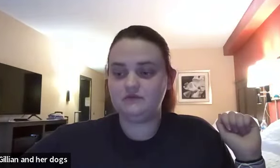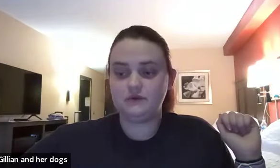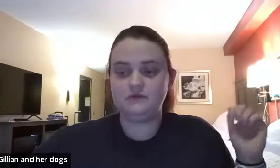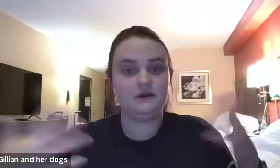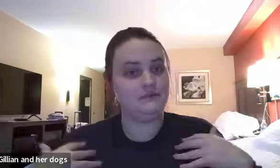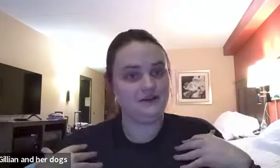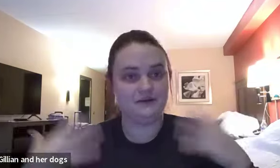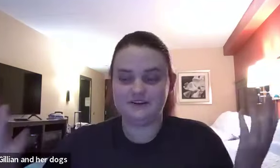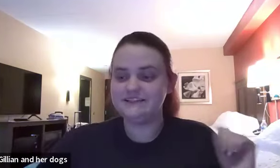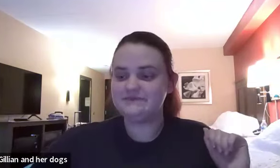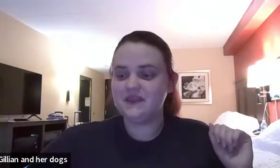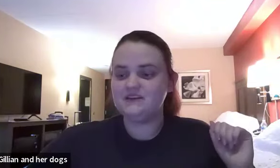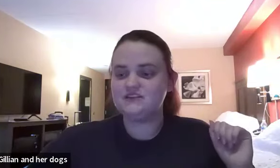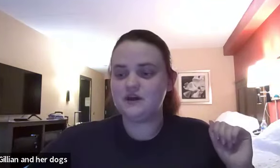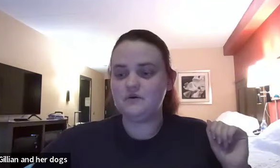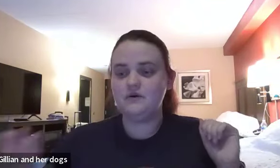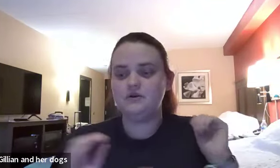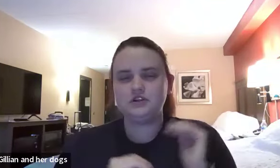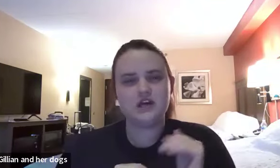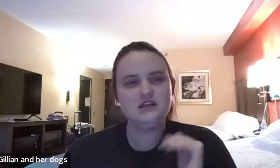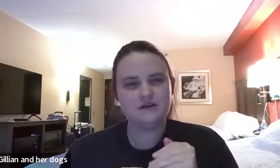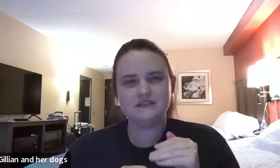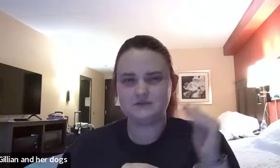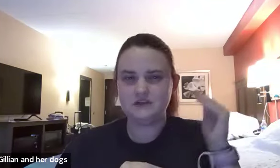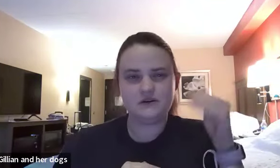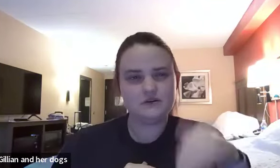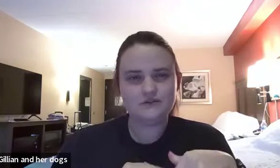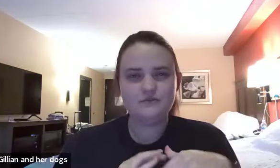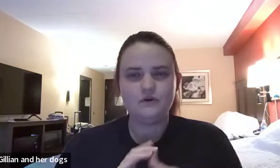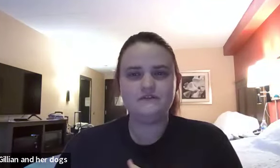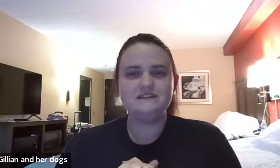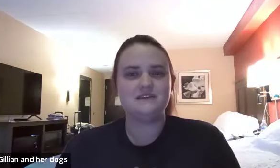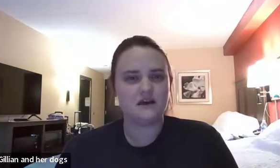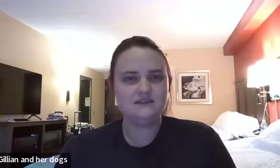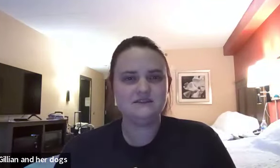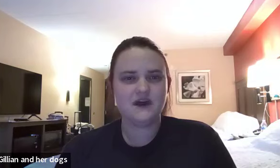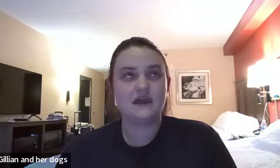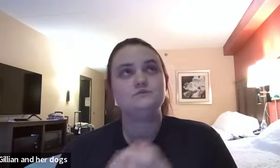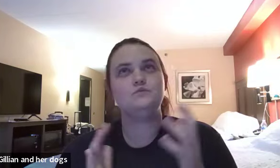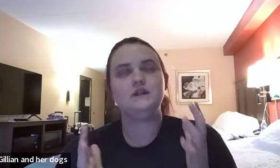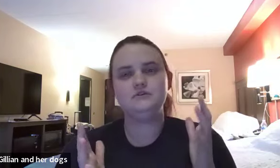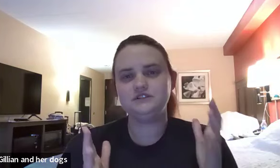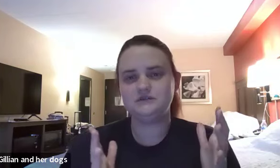with what my career is. So you're going to notice as we go through more of these signs that when you are